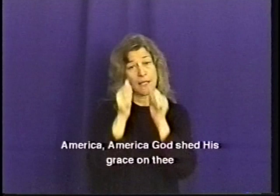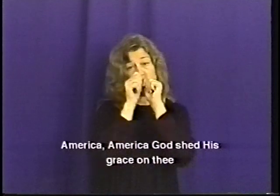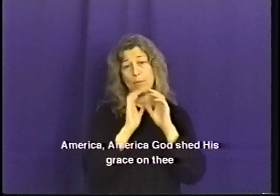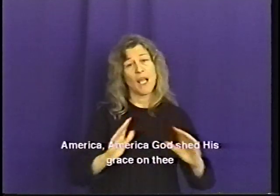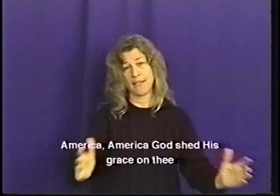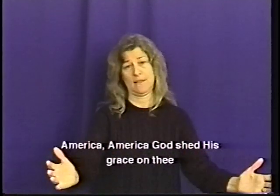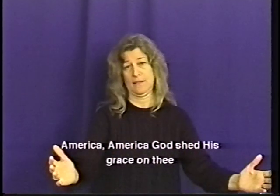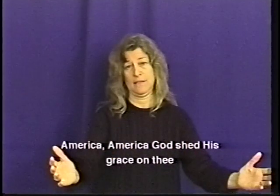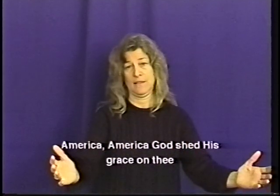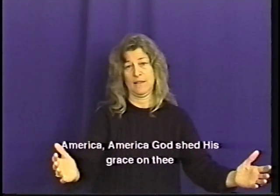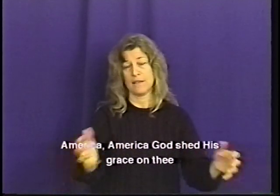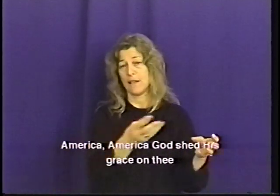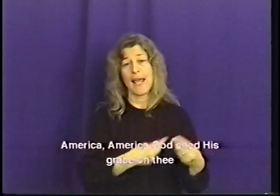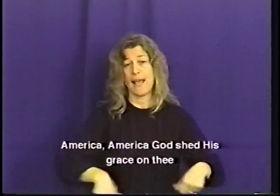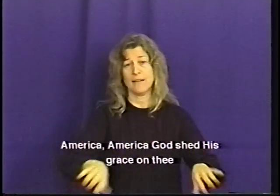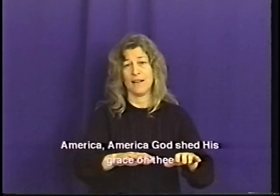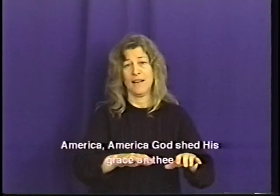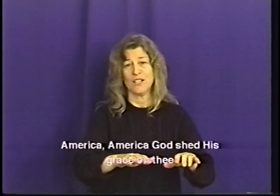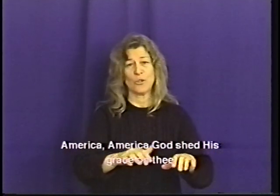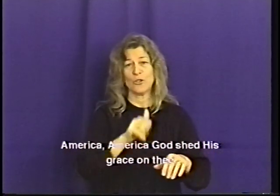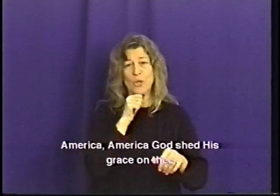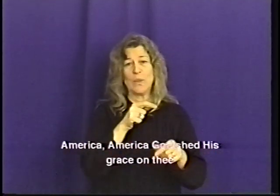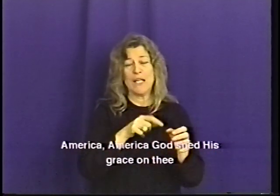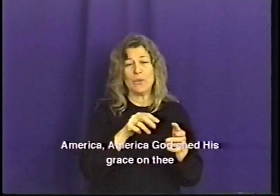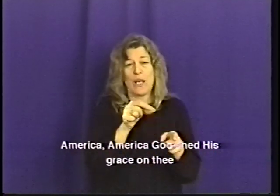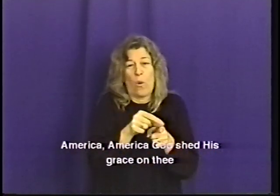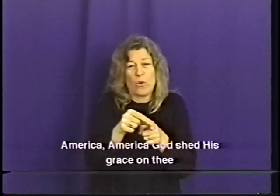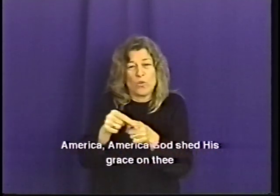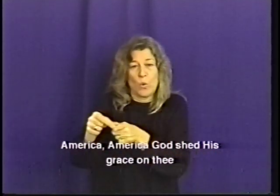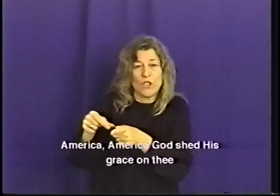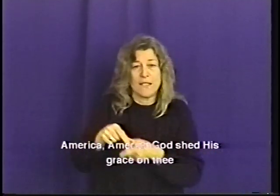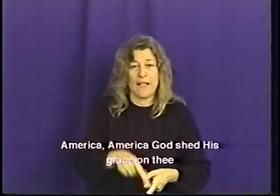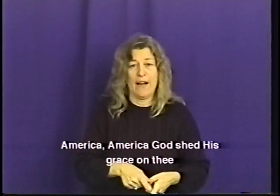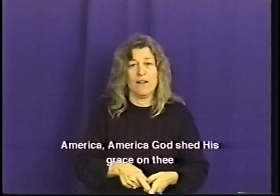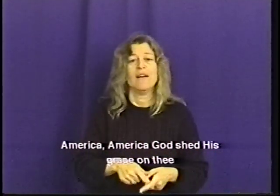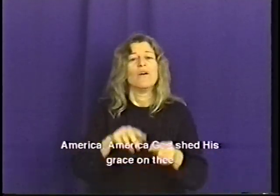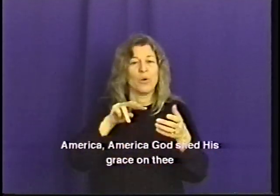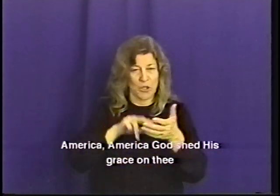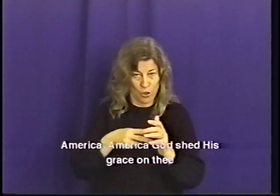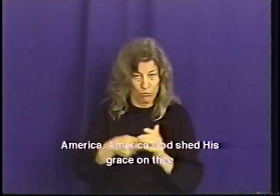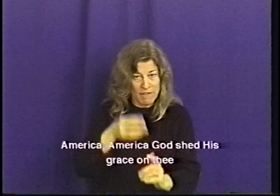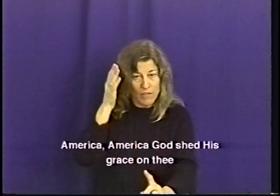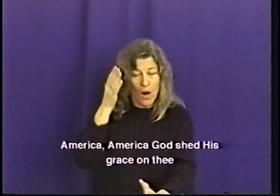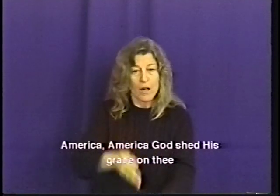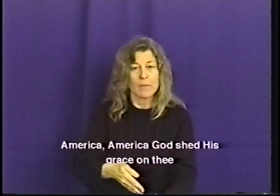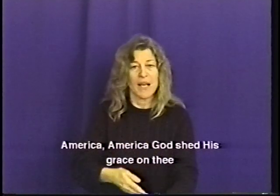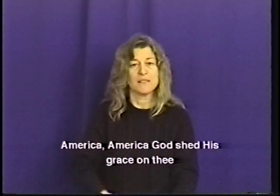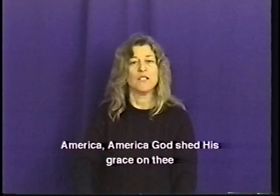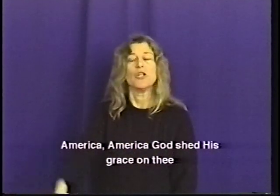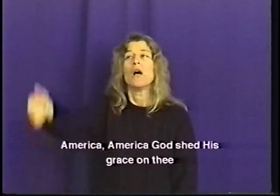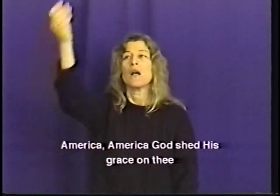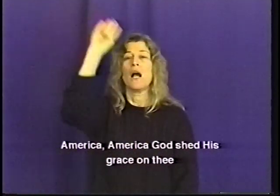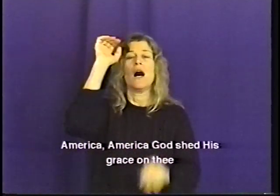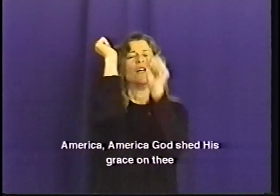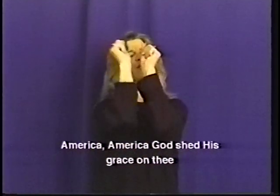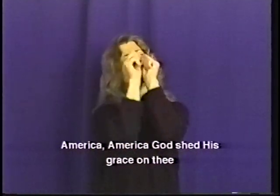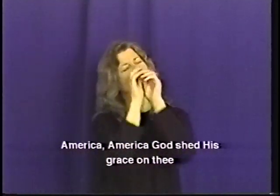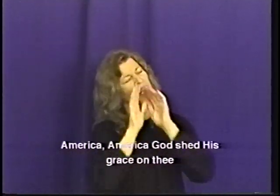that he blessed the land. So there's no need to get all those words in there. We're going to go right to the heart of the message. God shed